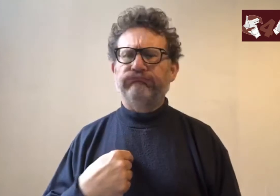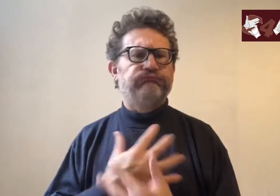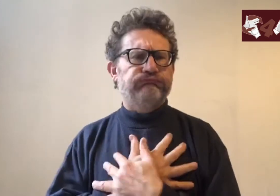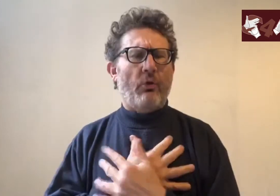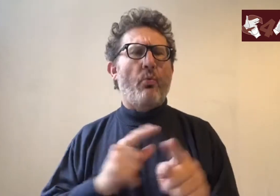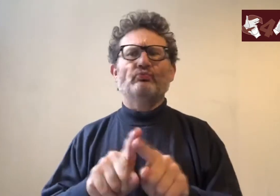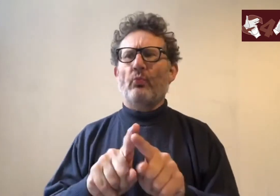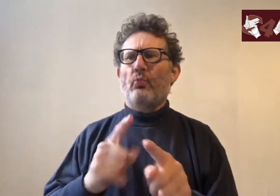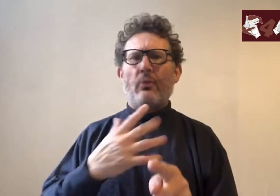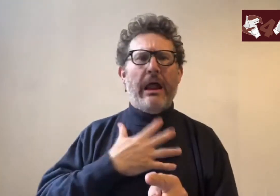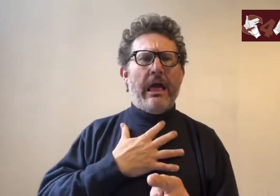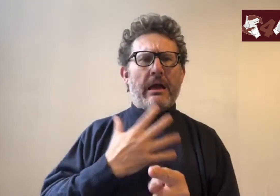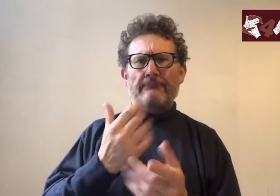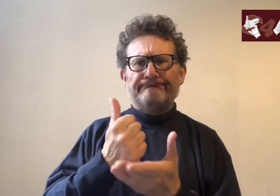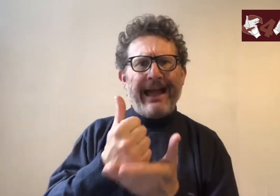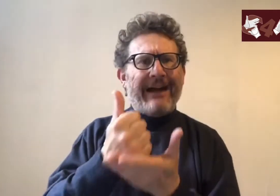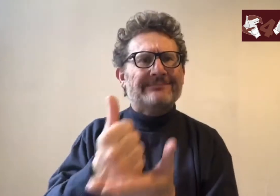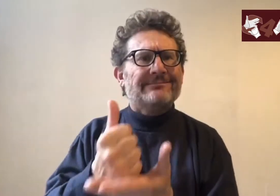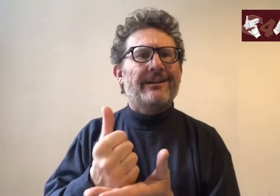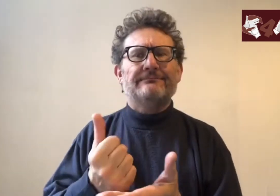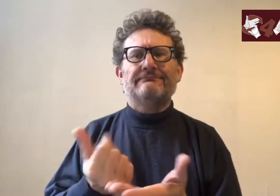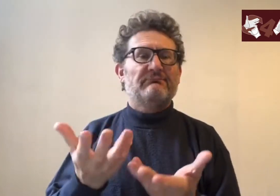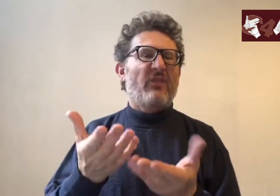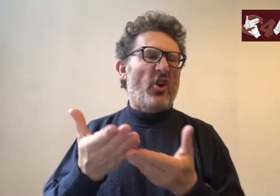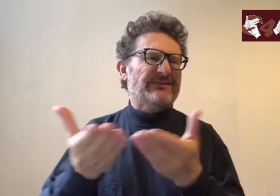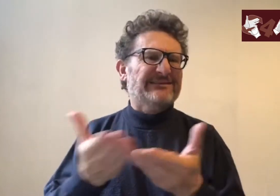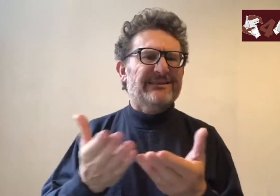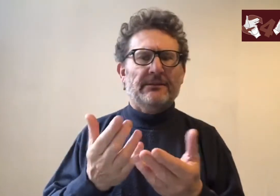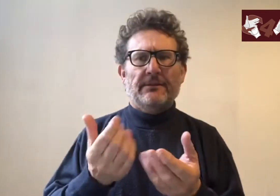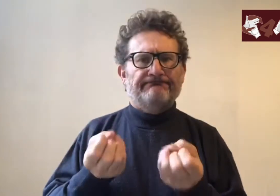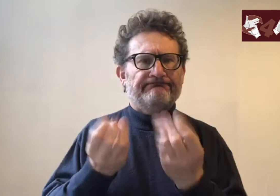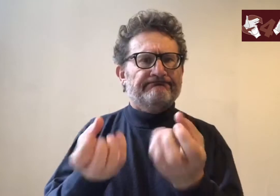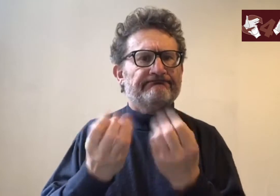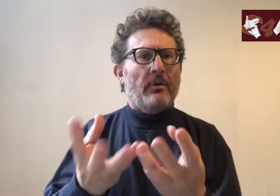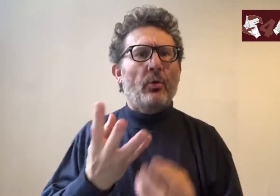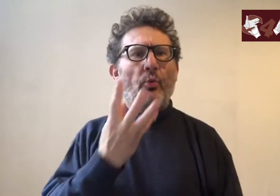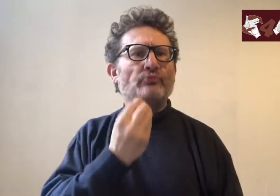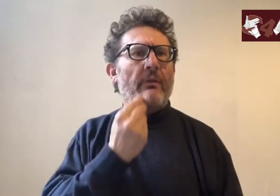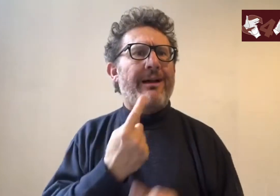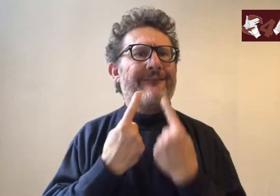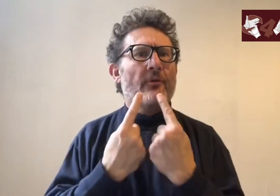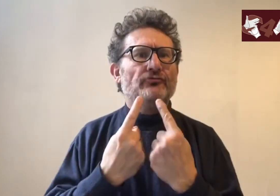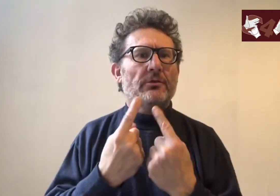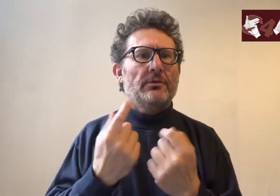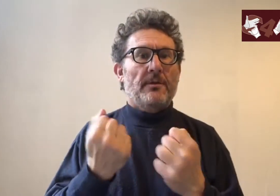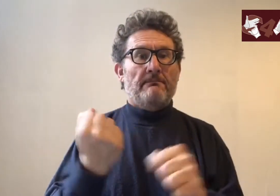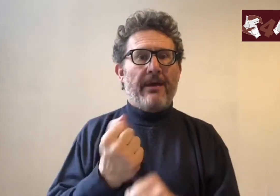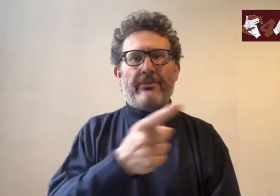a passionate teacher. I like providing advice to people, consultancy. I like